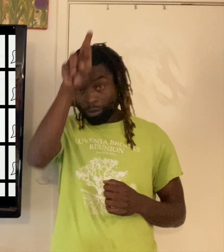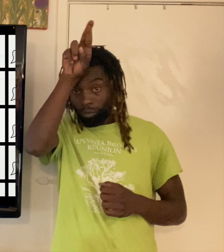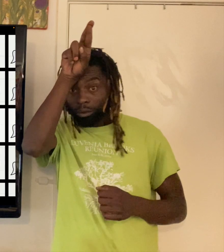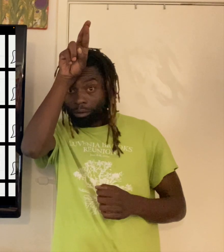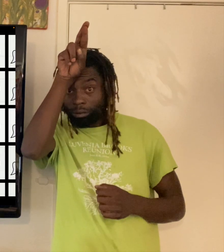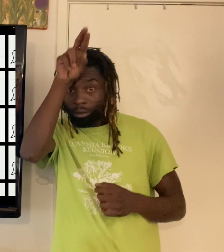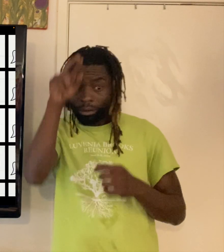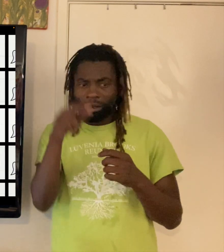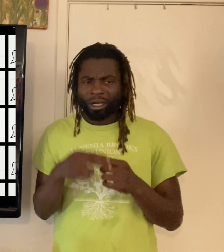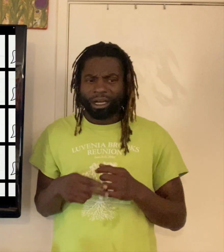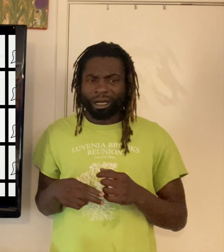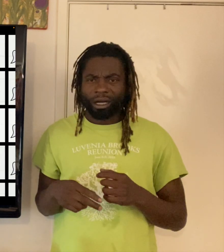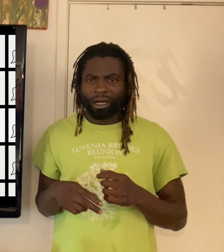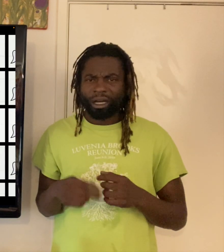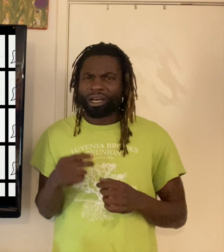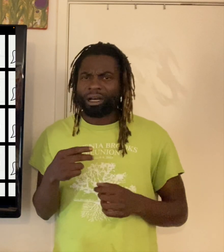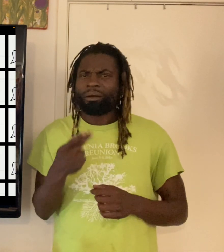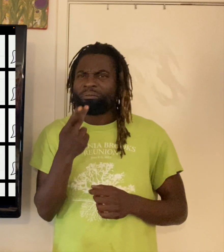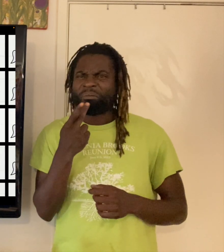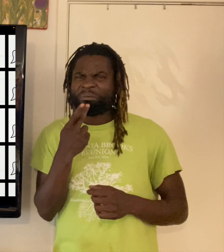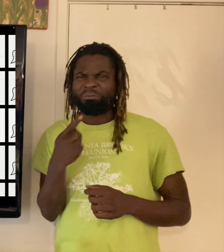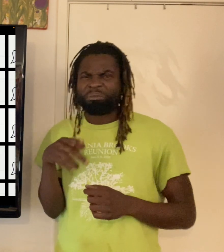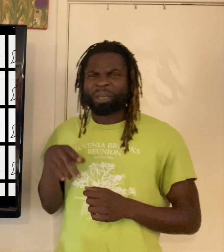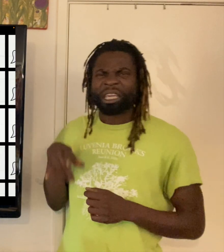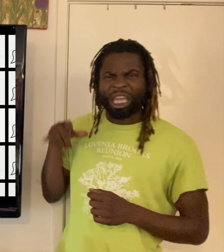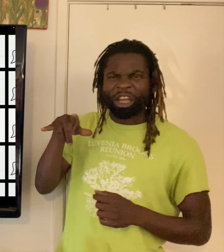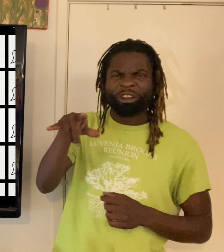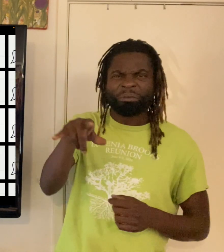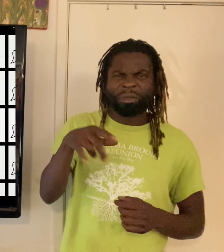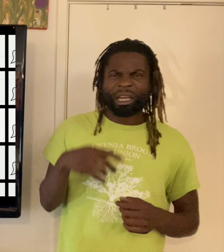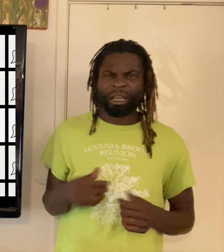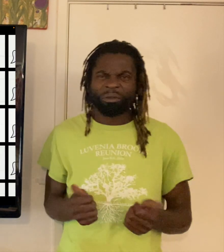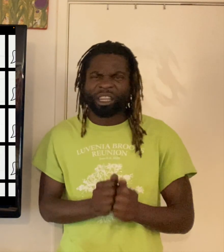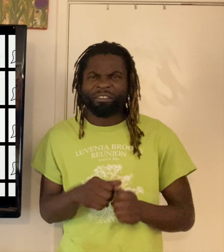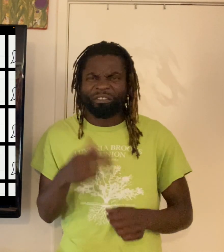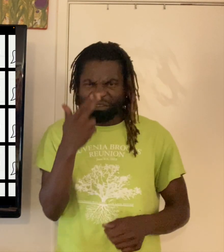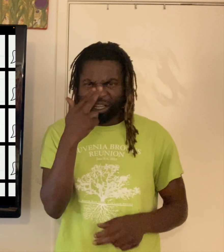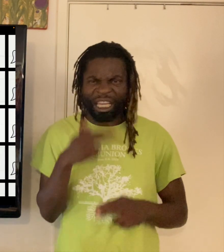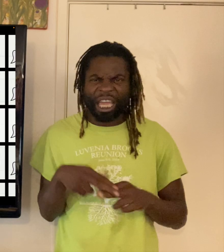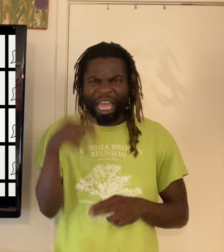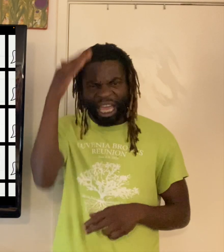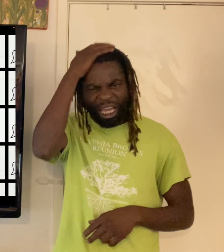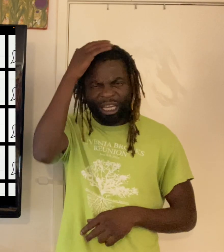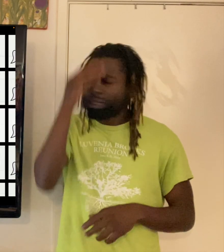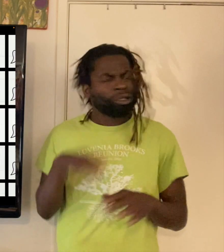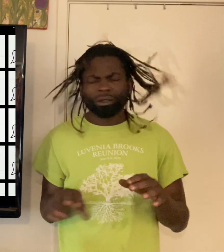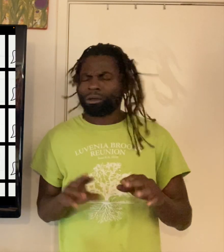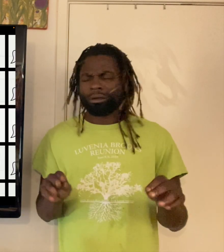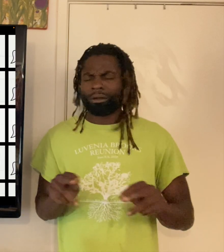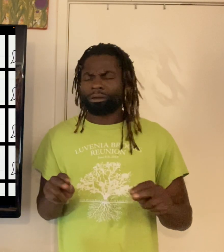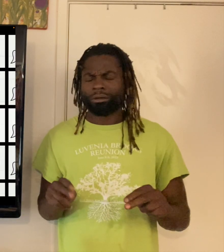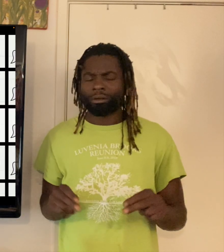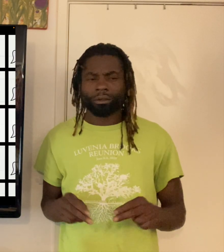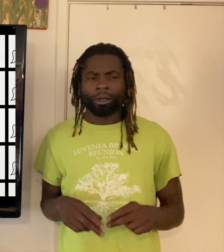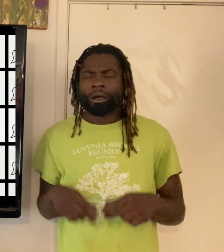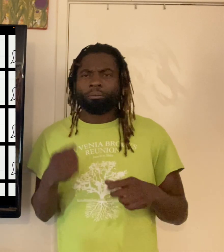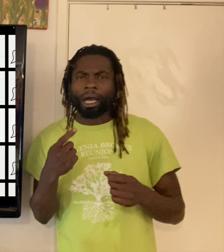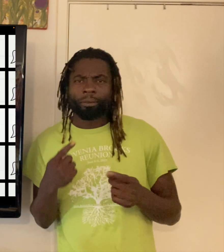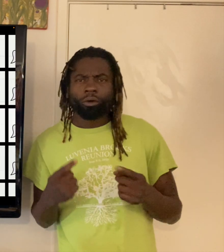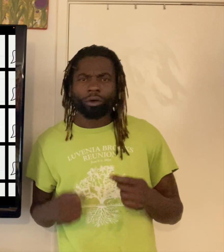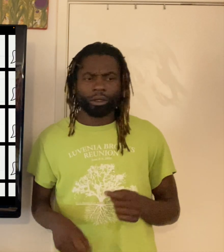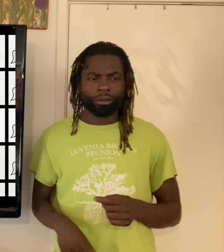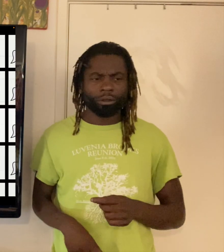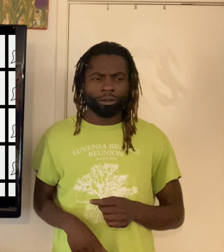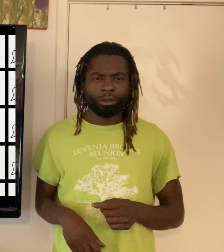unicorn, a pink airplane with a funny hat? Okay, wait, no, let's try one last time. There is